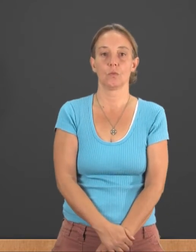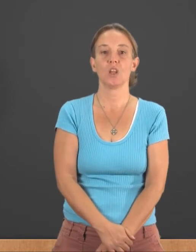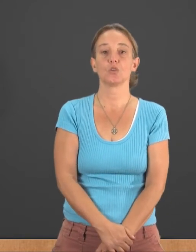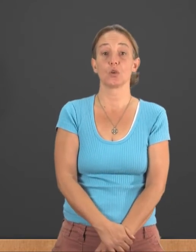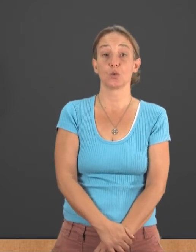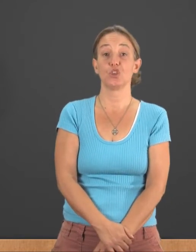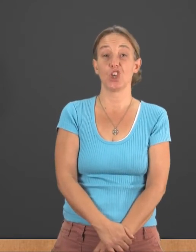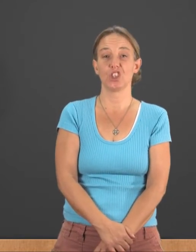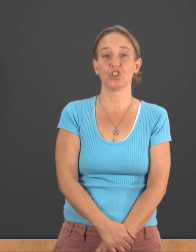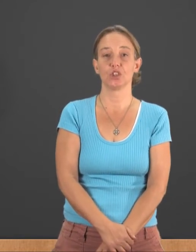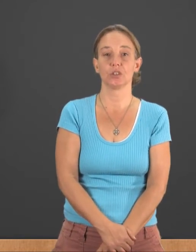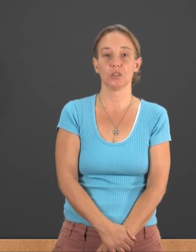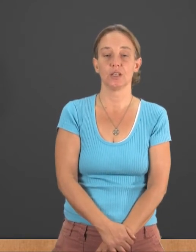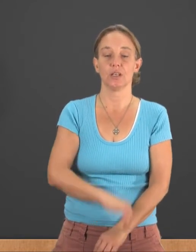It's also judge.